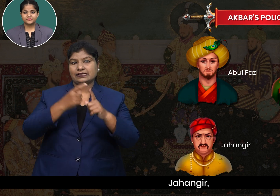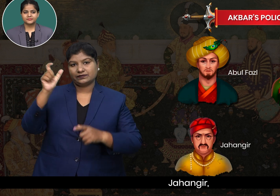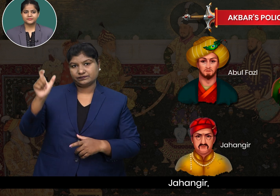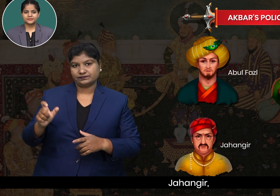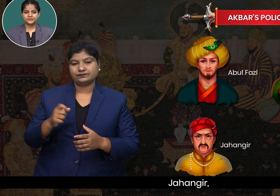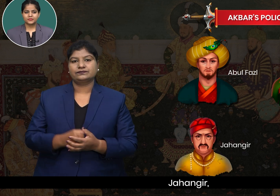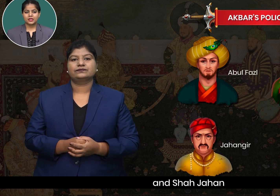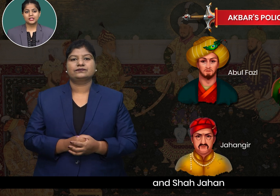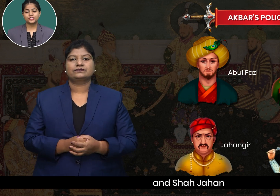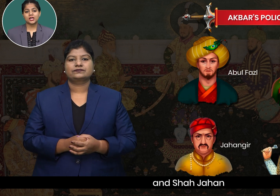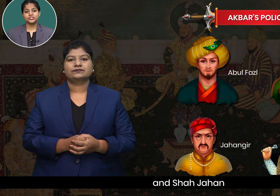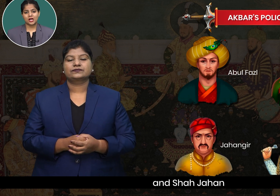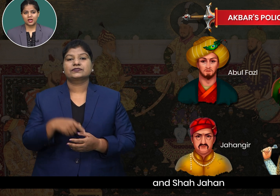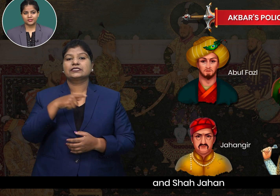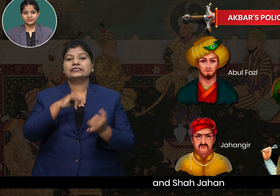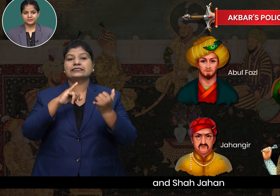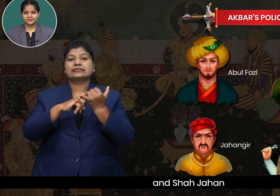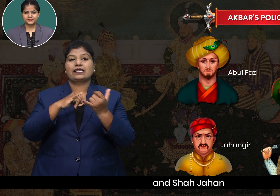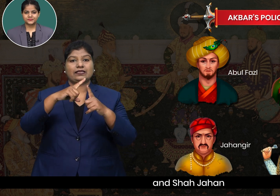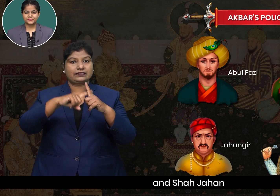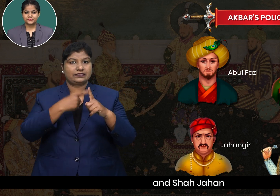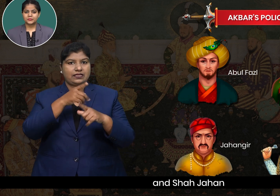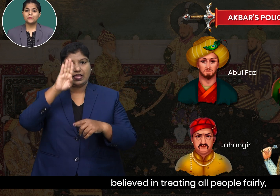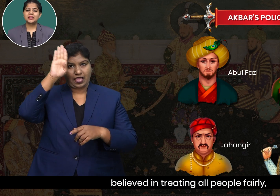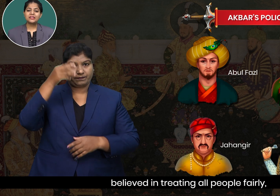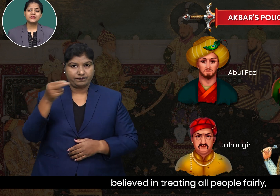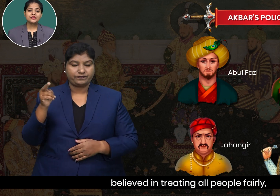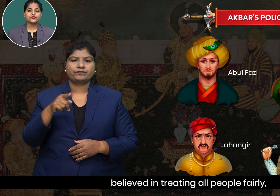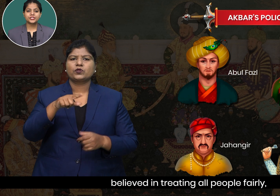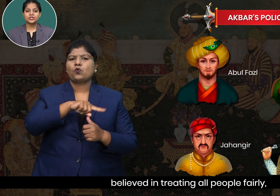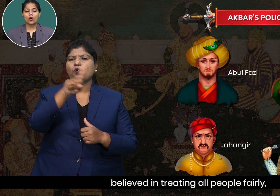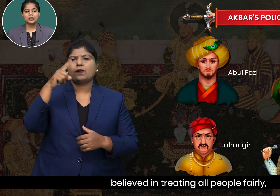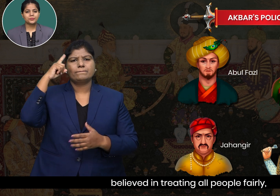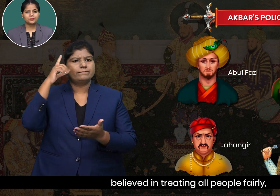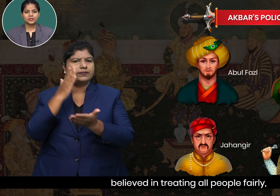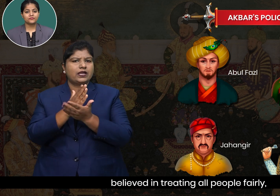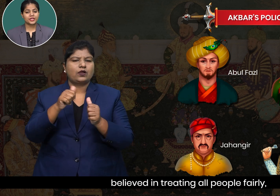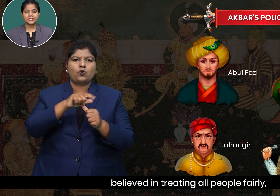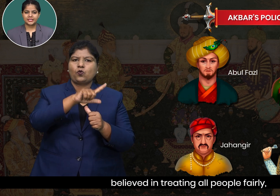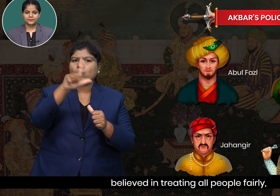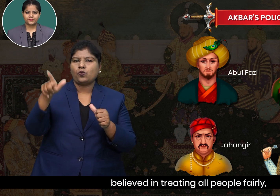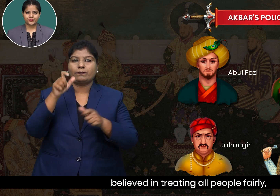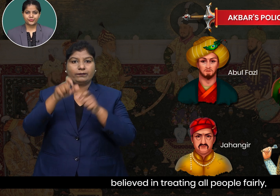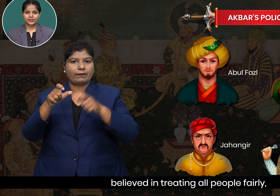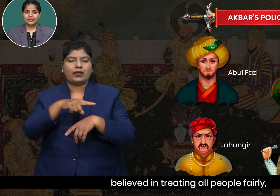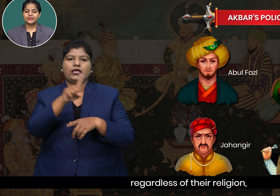Jahangir and Shah Jahan believed in treating all people